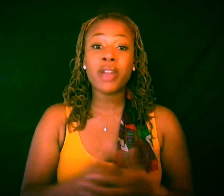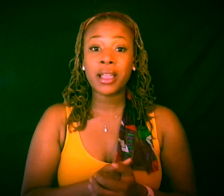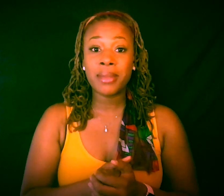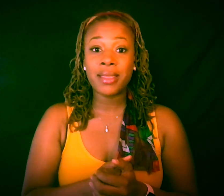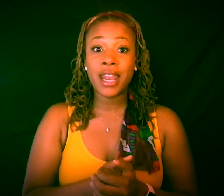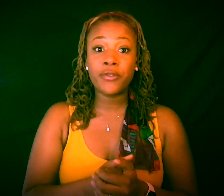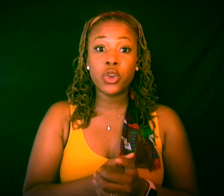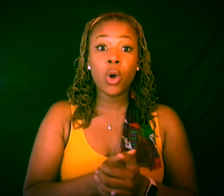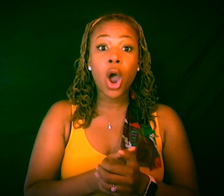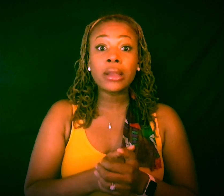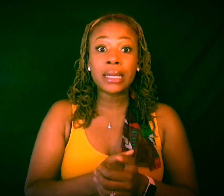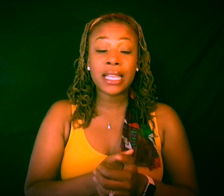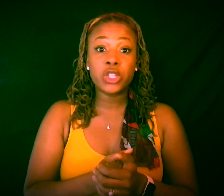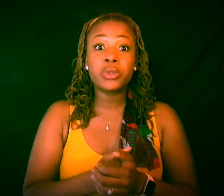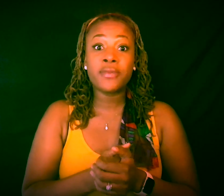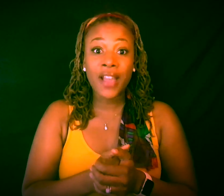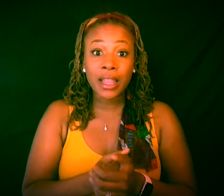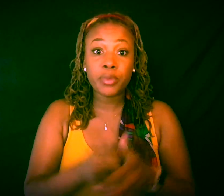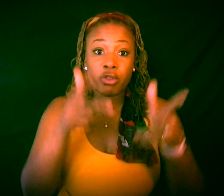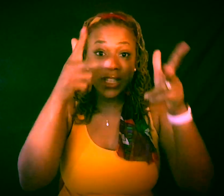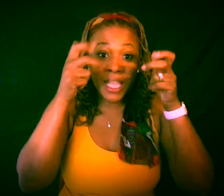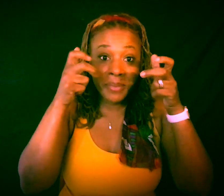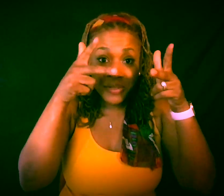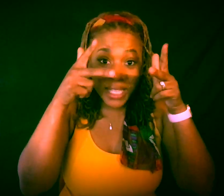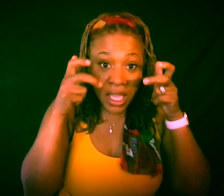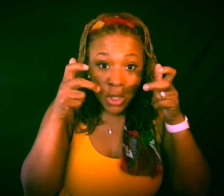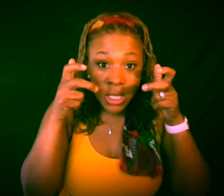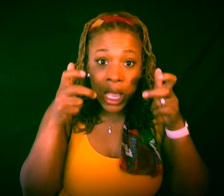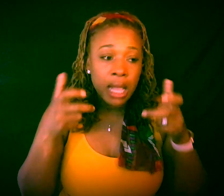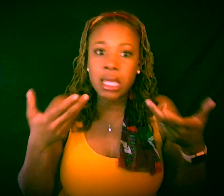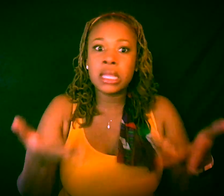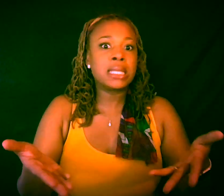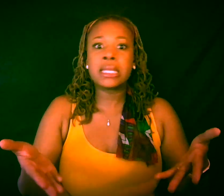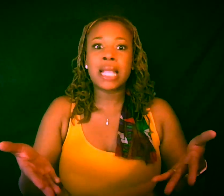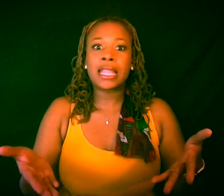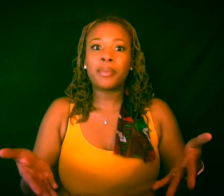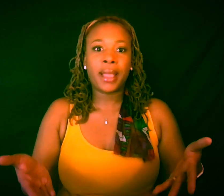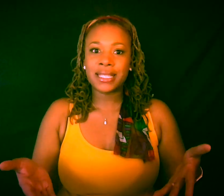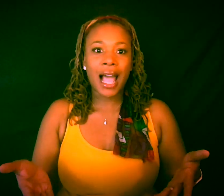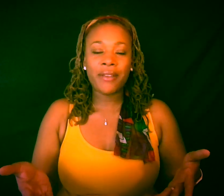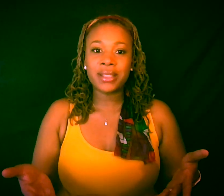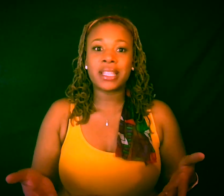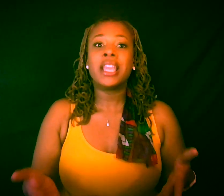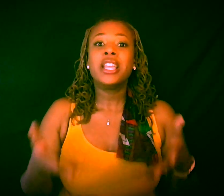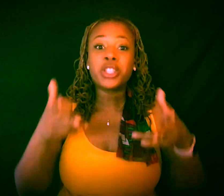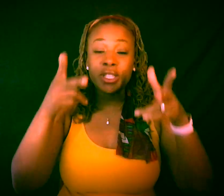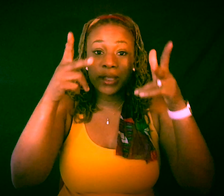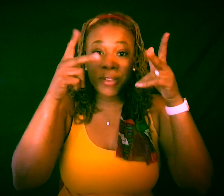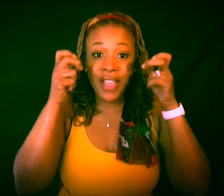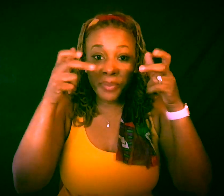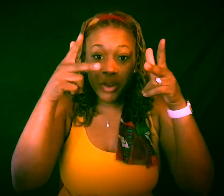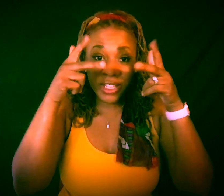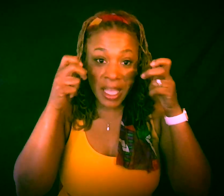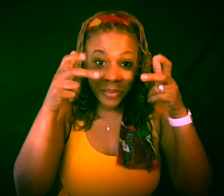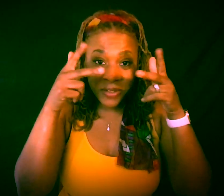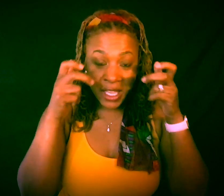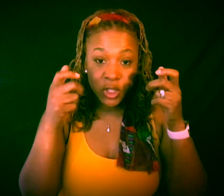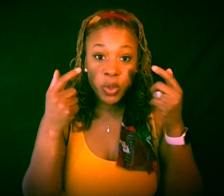recommend that if you are looking to develop your receptive skills, then this is not the place, obviously, to develop your receptive skills, which is